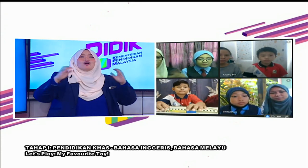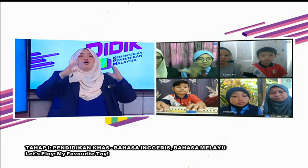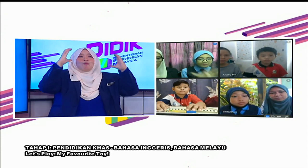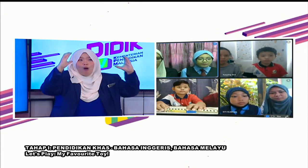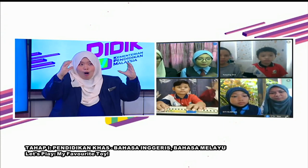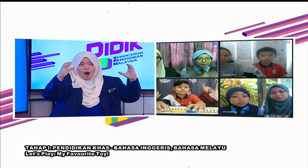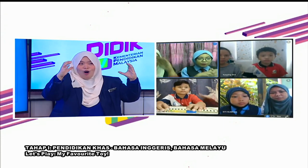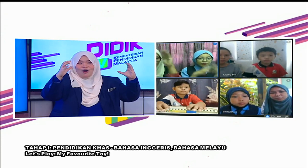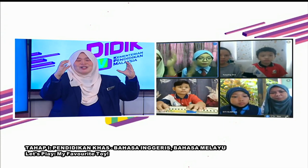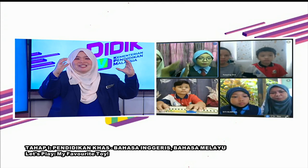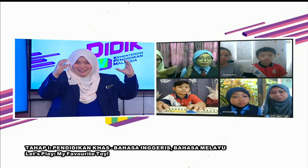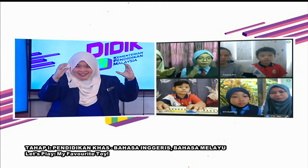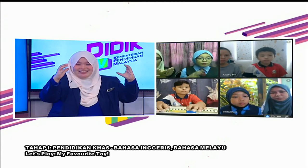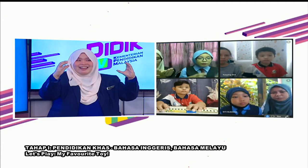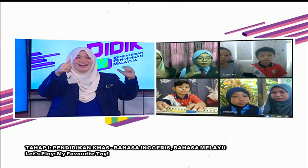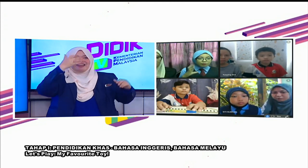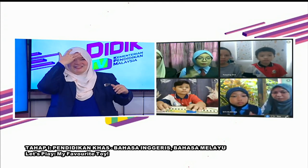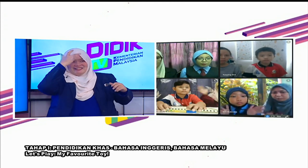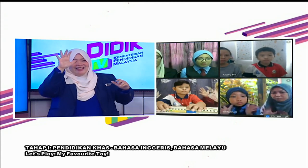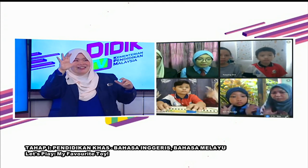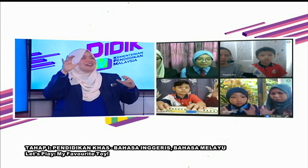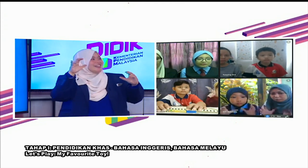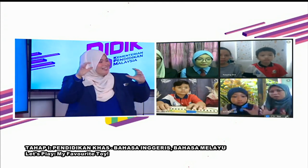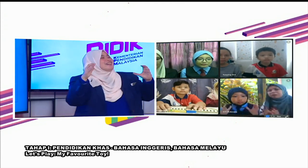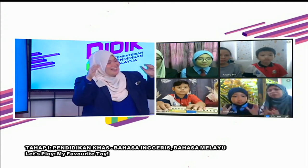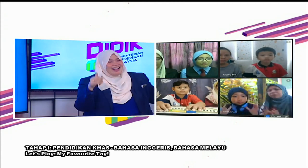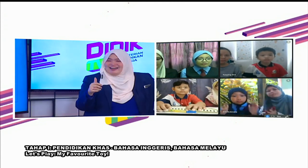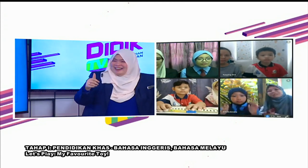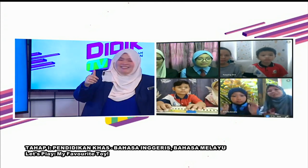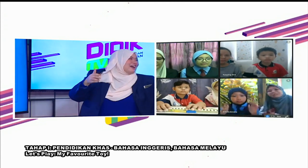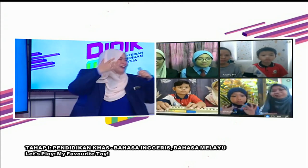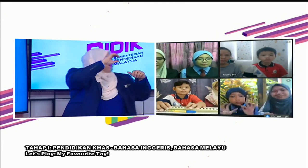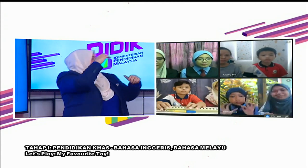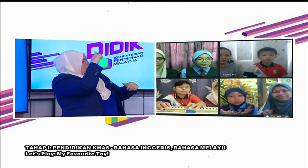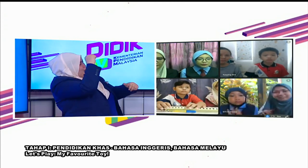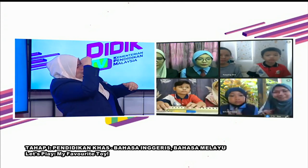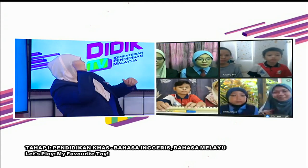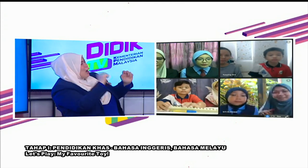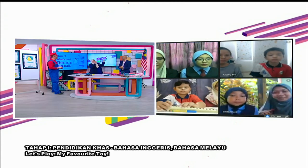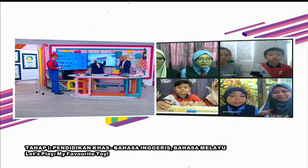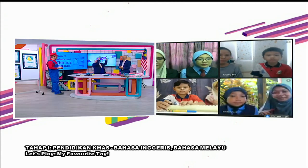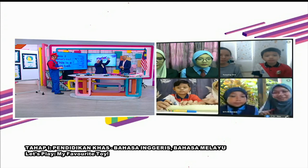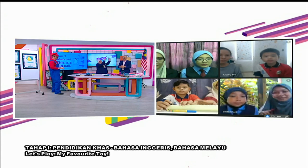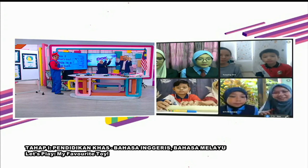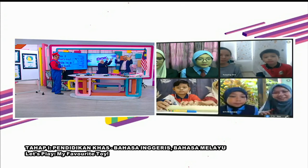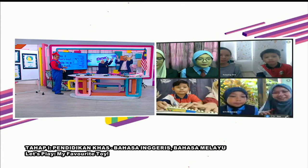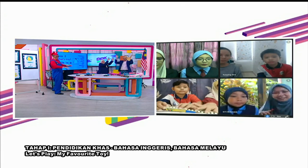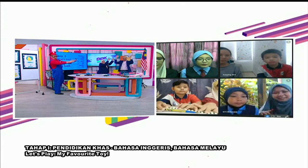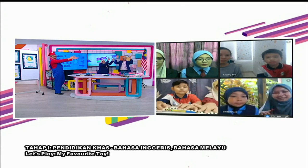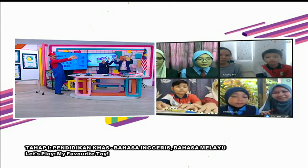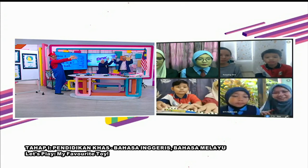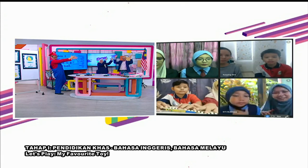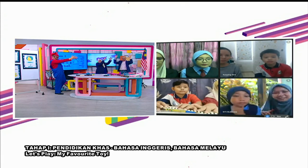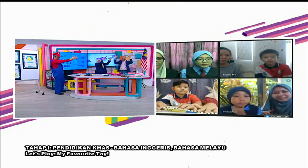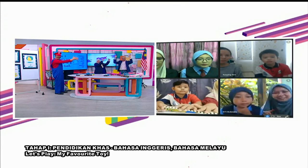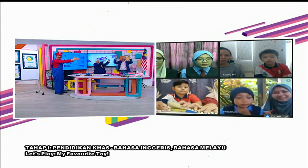Big ball. Okay. Very good. Yeah, very good. Abang Sean. Yay. Clap